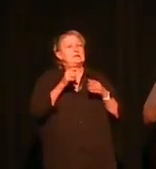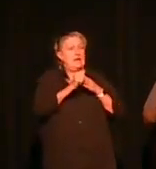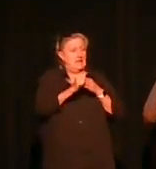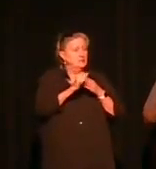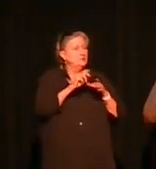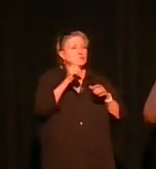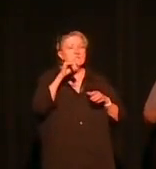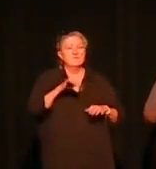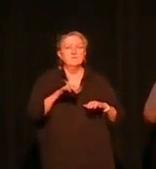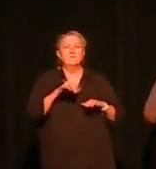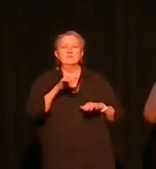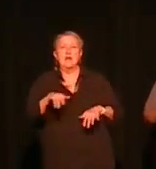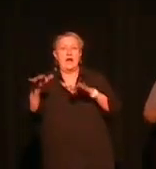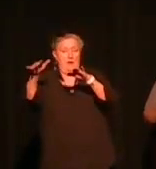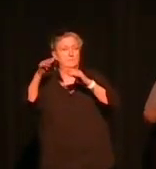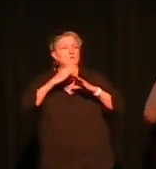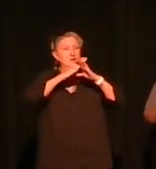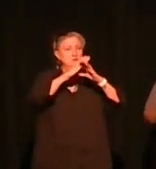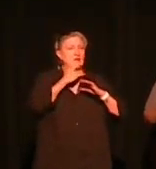our website,